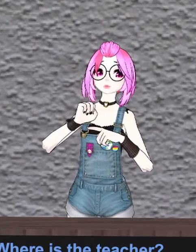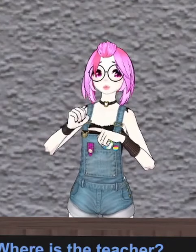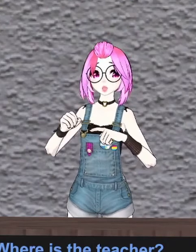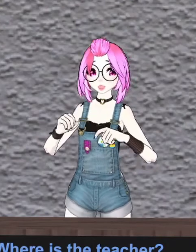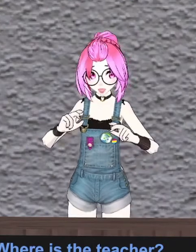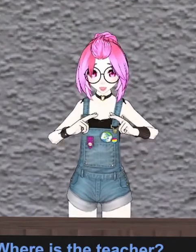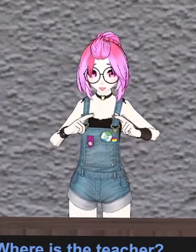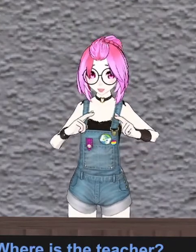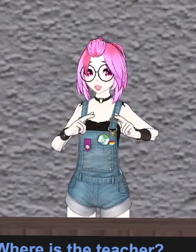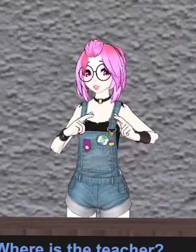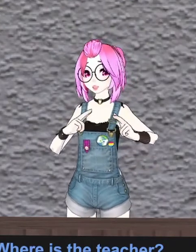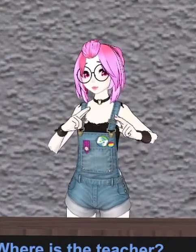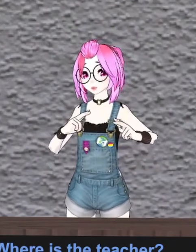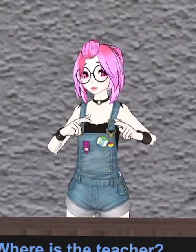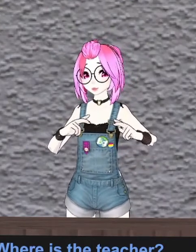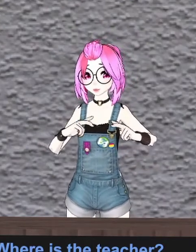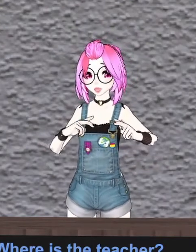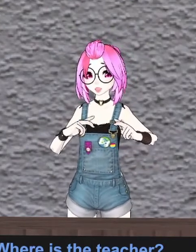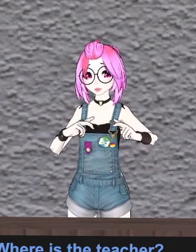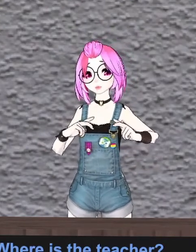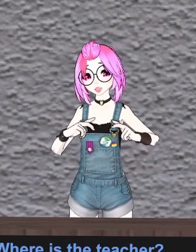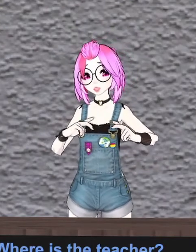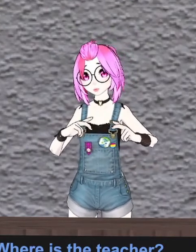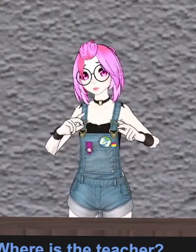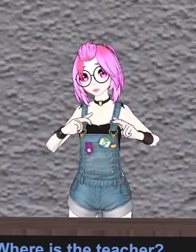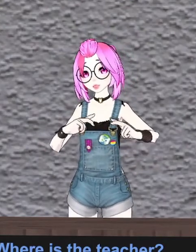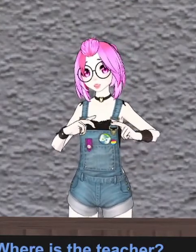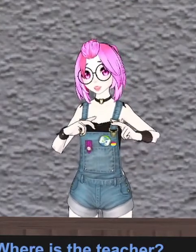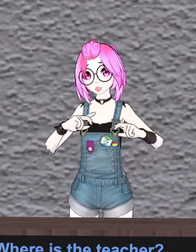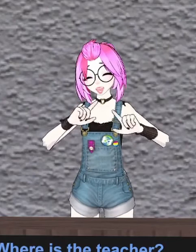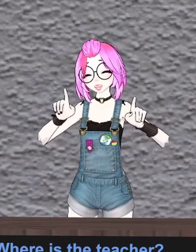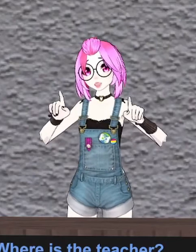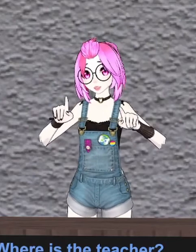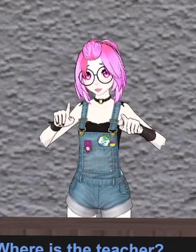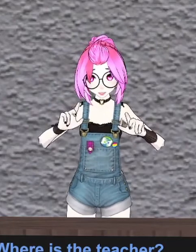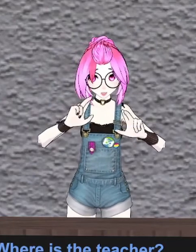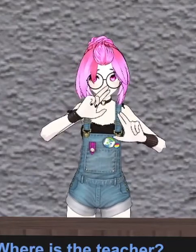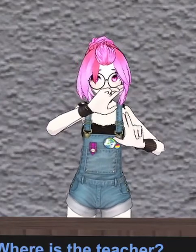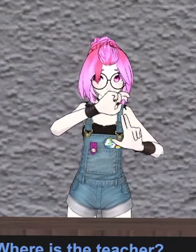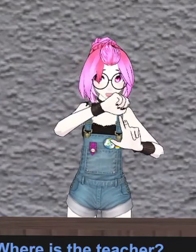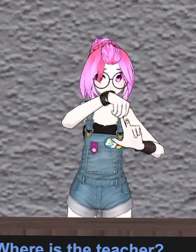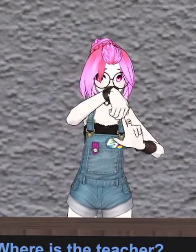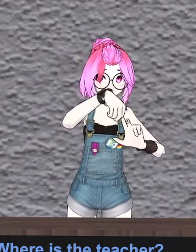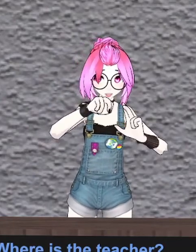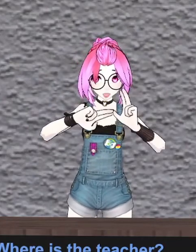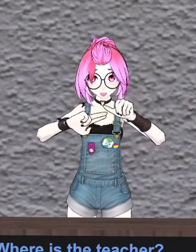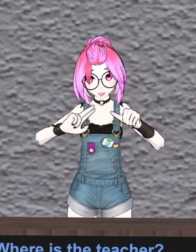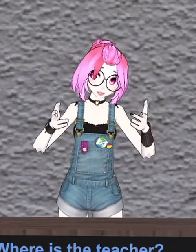Oh, retire. Retire. Okay. And quit. Yeah, retire and quit are different. So retire is actually, you're going to have R hands.